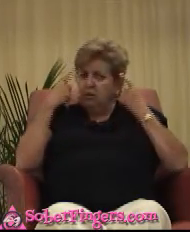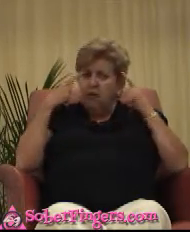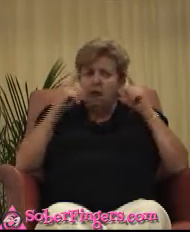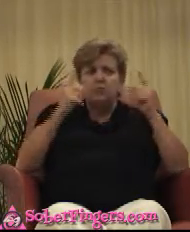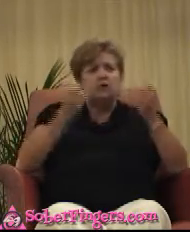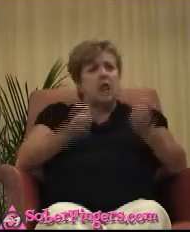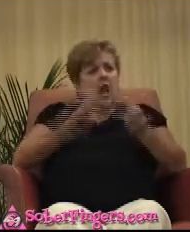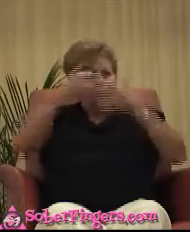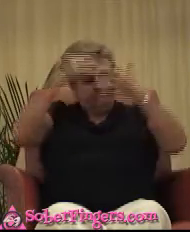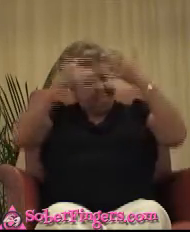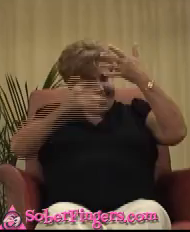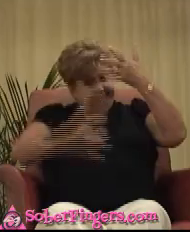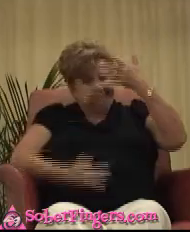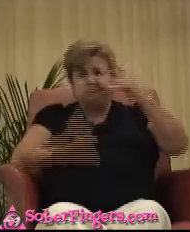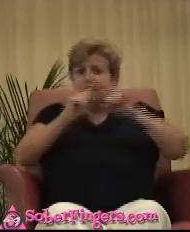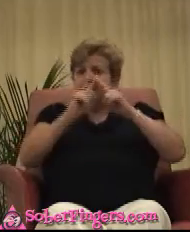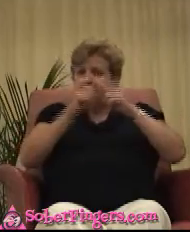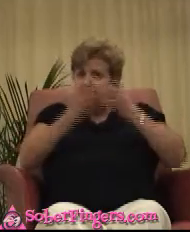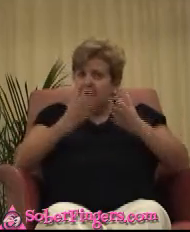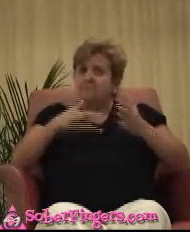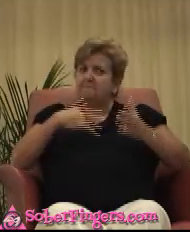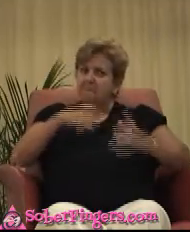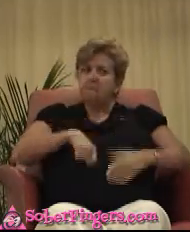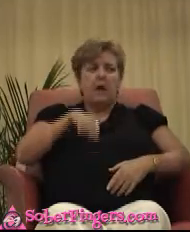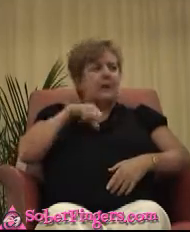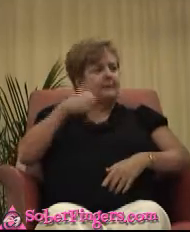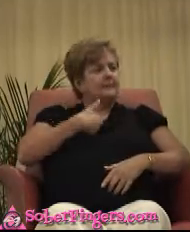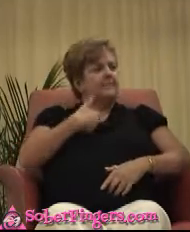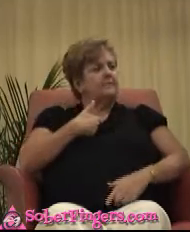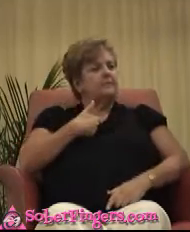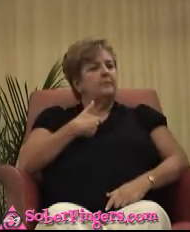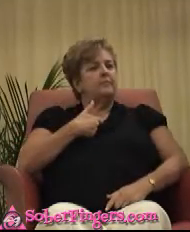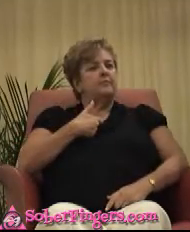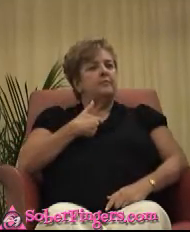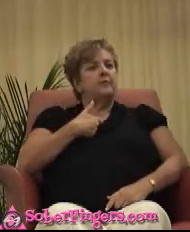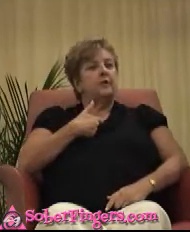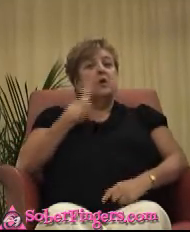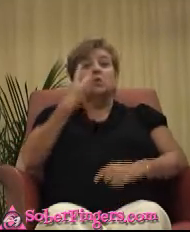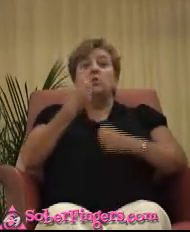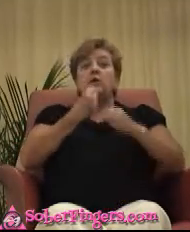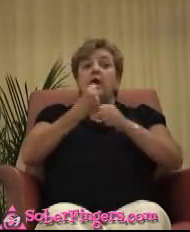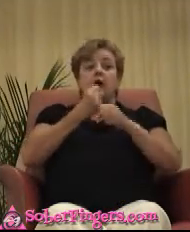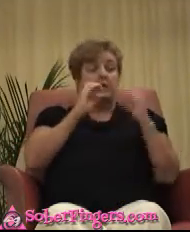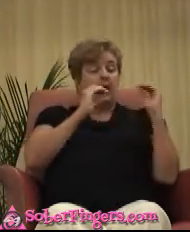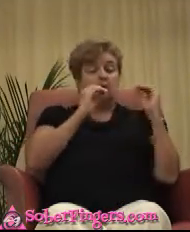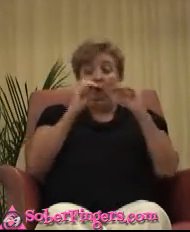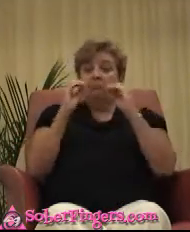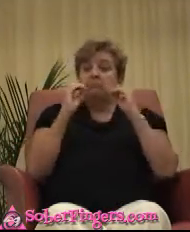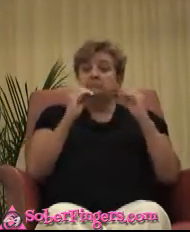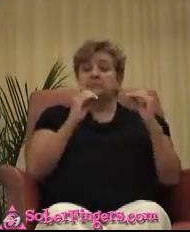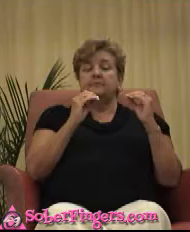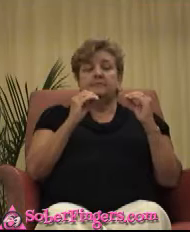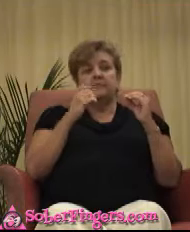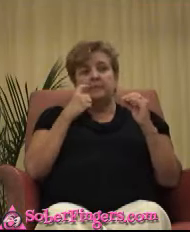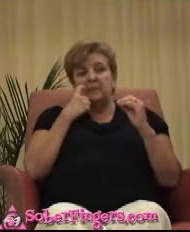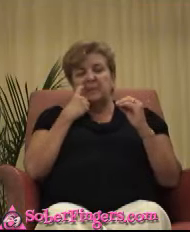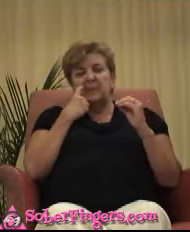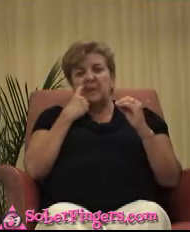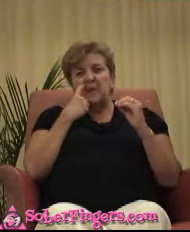of. Spent 2.5 more years as a flight instructor at Advanced Jet Training Command, and I finally sat down and resigned my commission. I got a regular